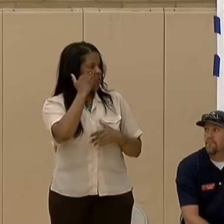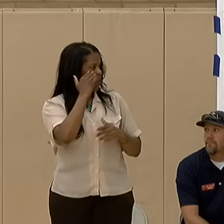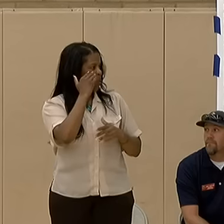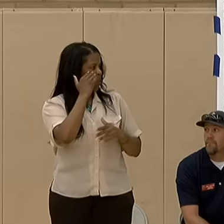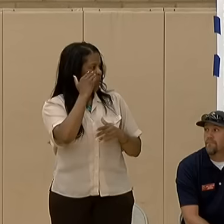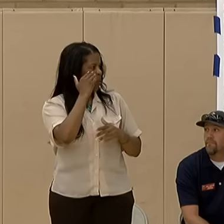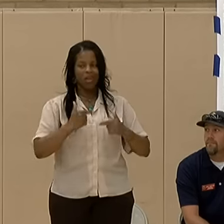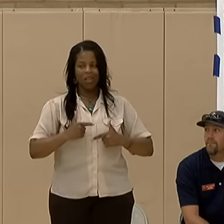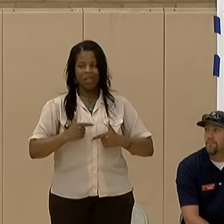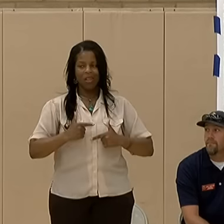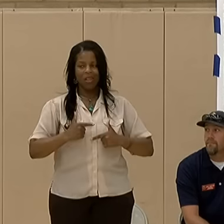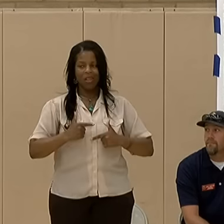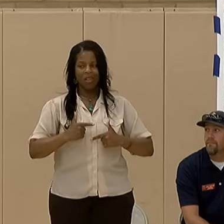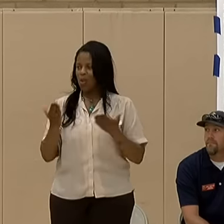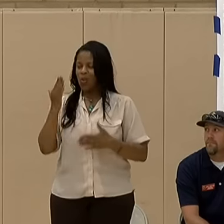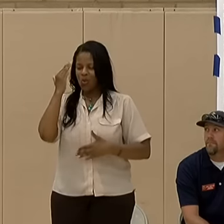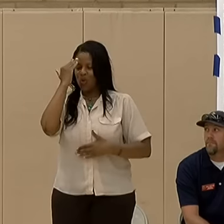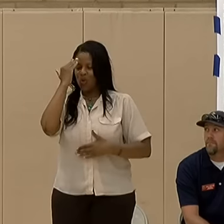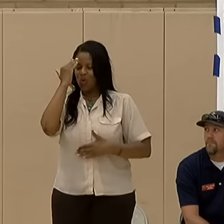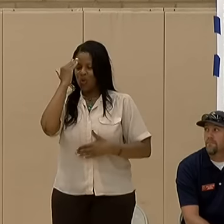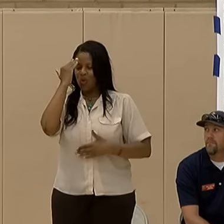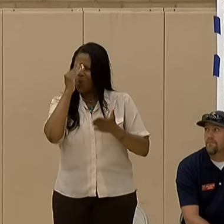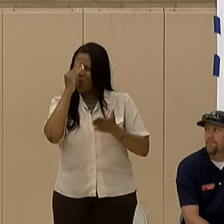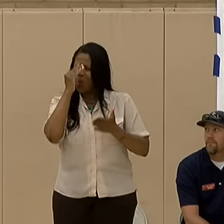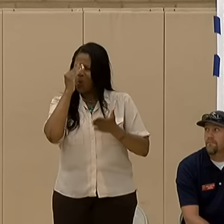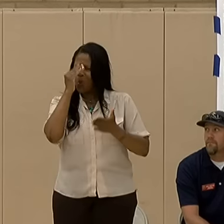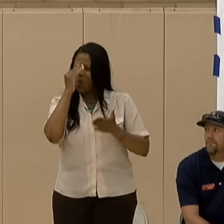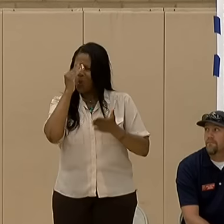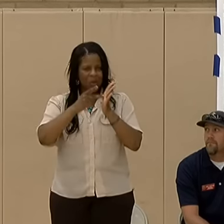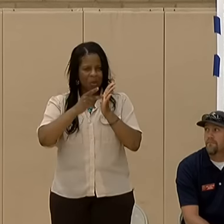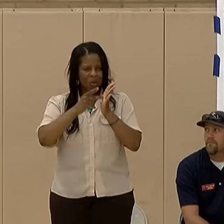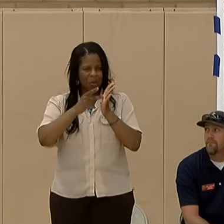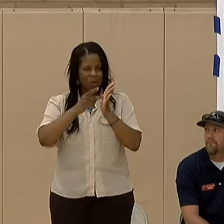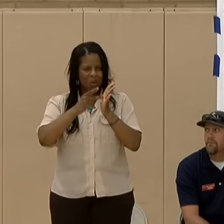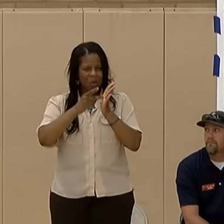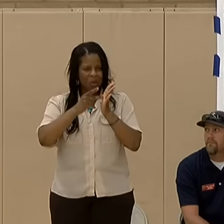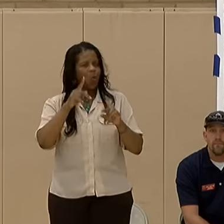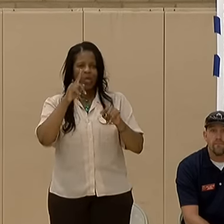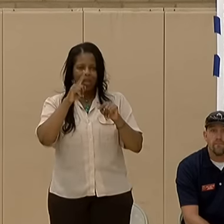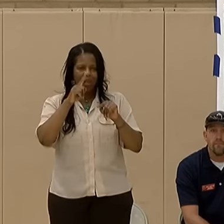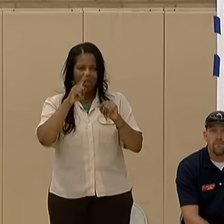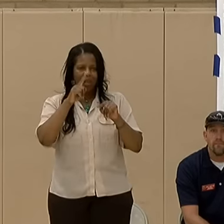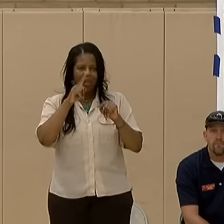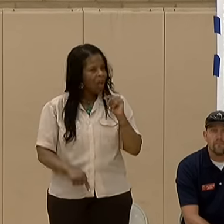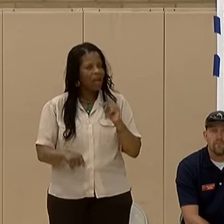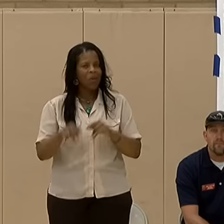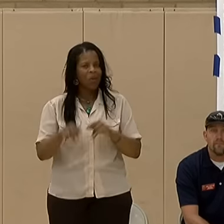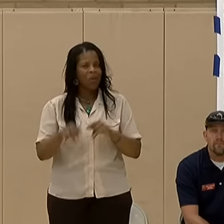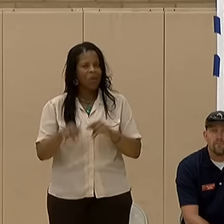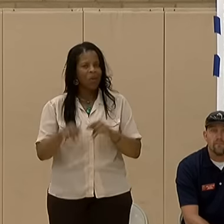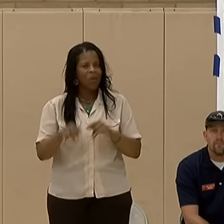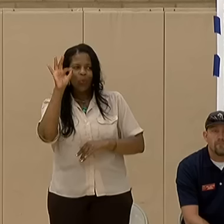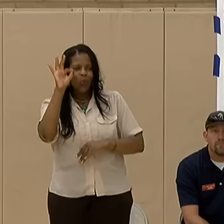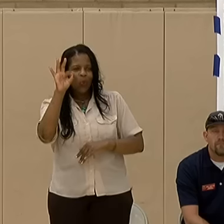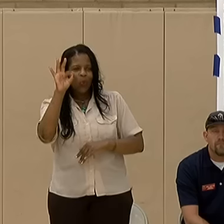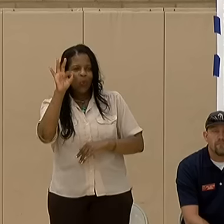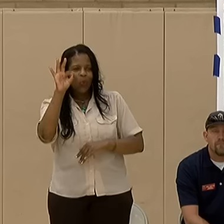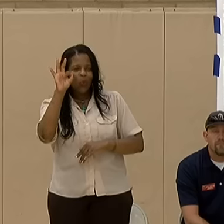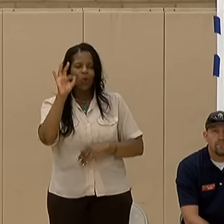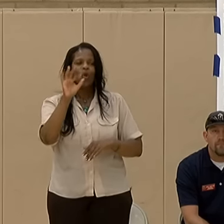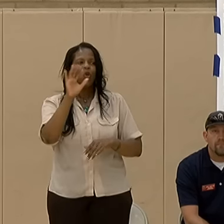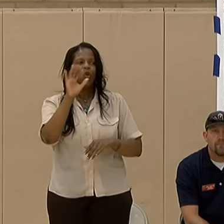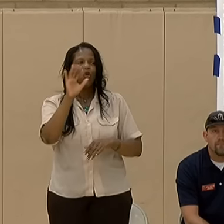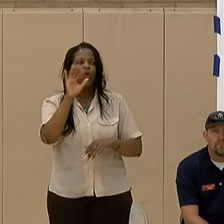here knows what defensible space is. We cannot preach it enough. Your work to protect